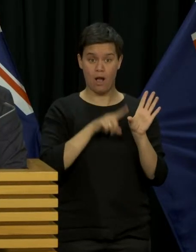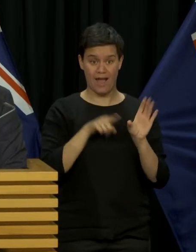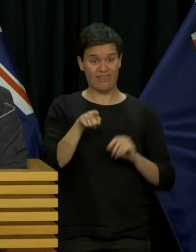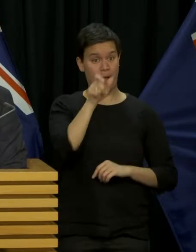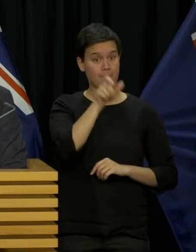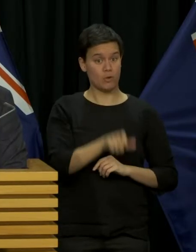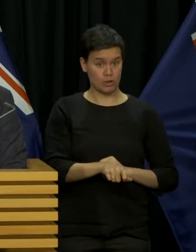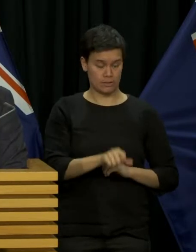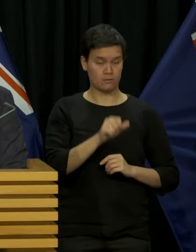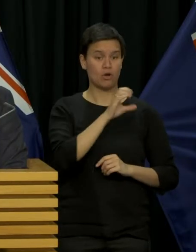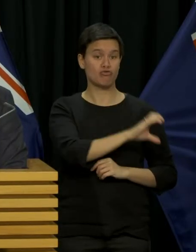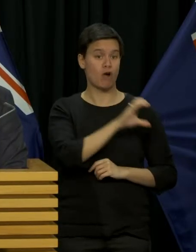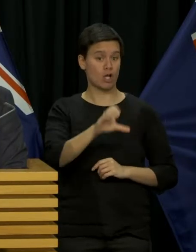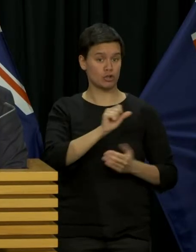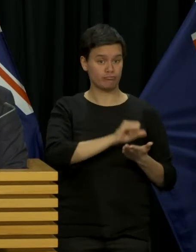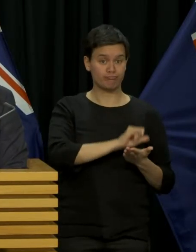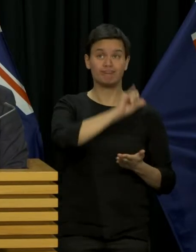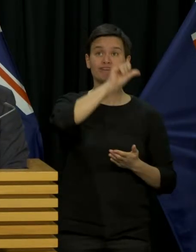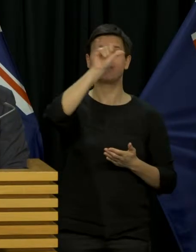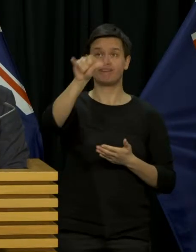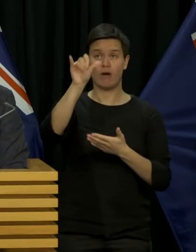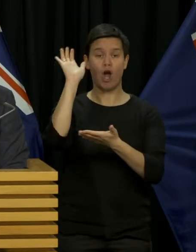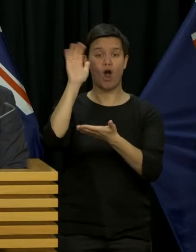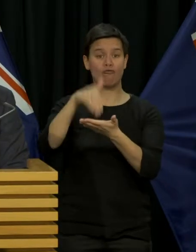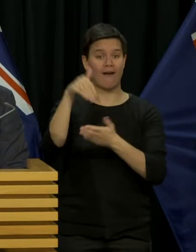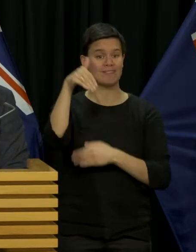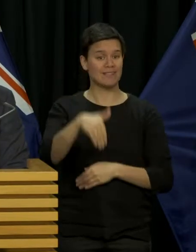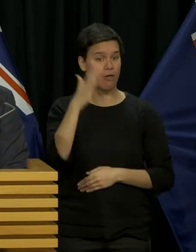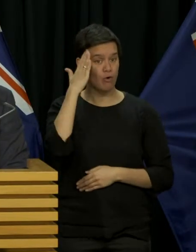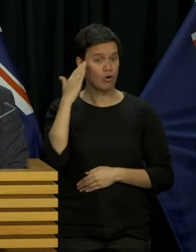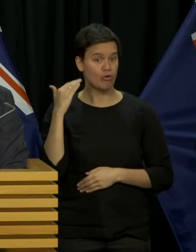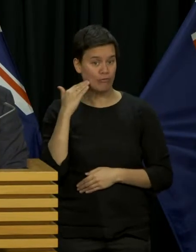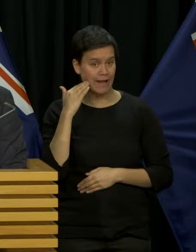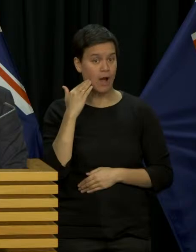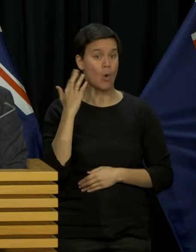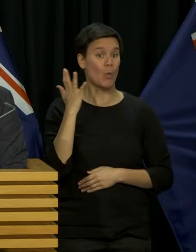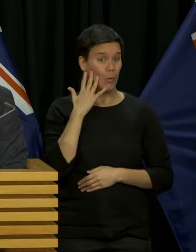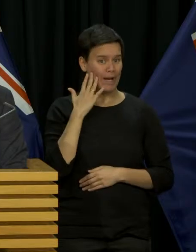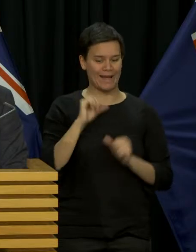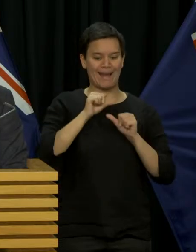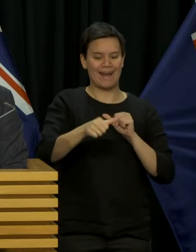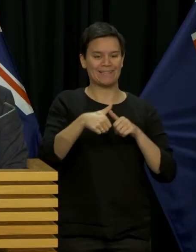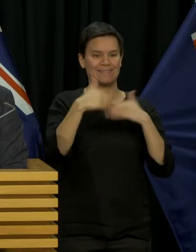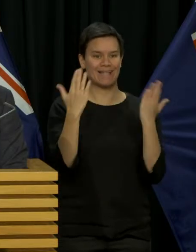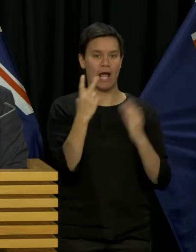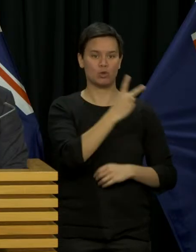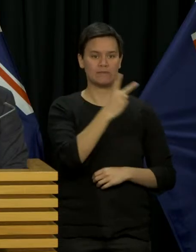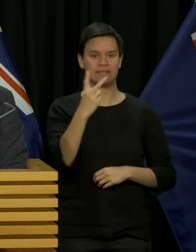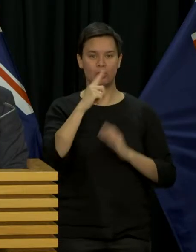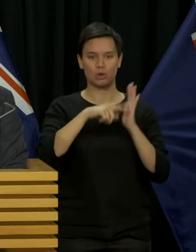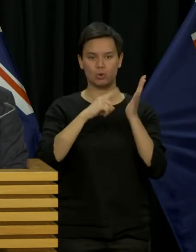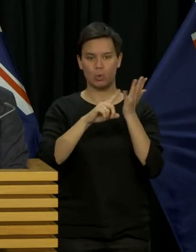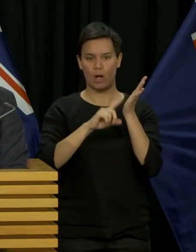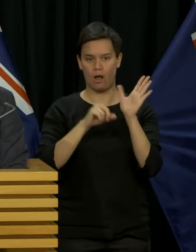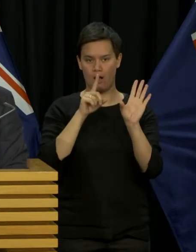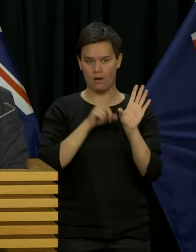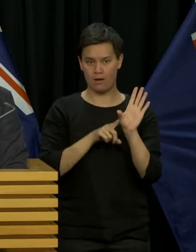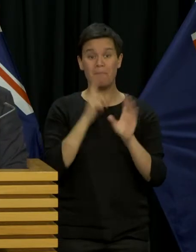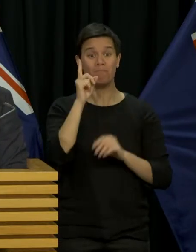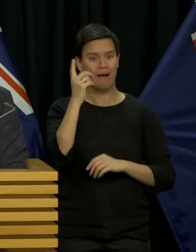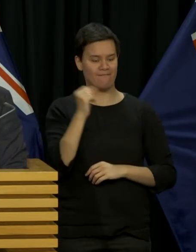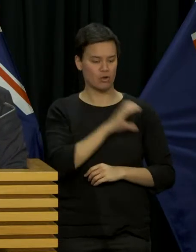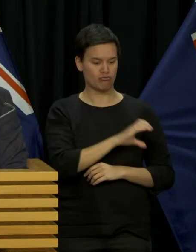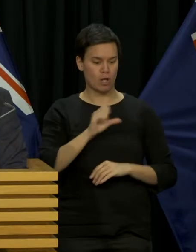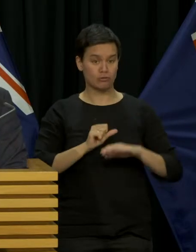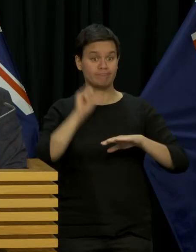Korea on the 22nd of July after transiting through Singapore. The traveller had no symptoms but returned